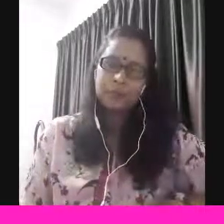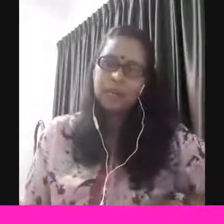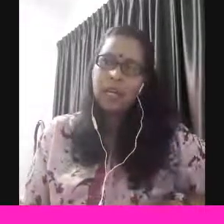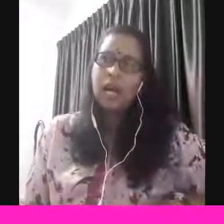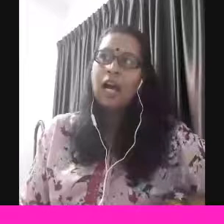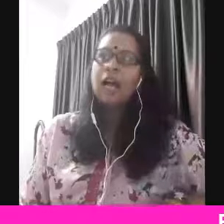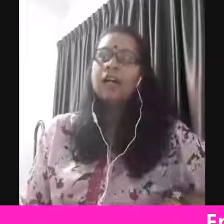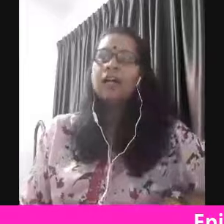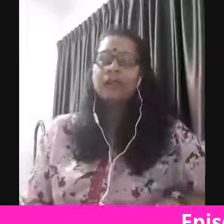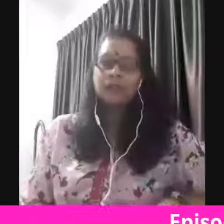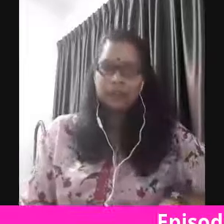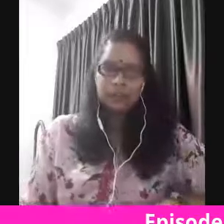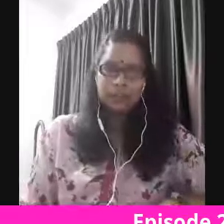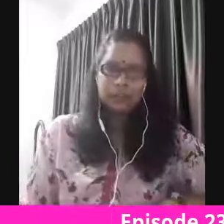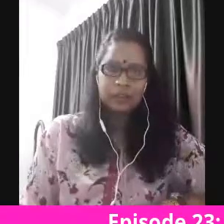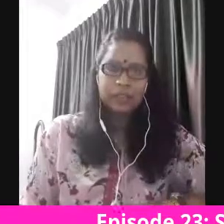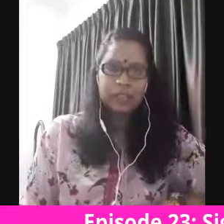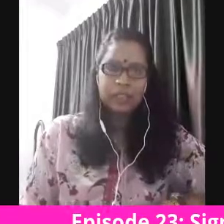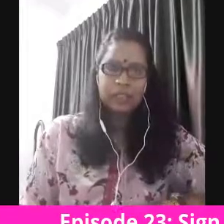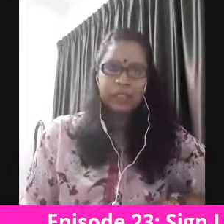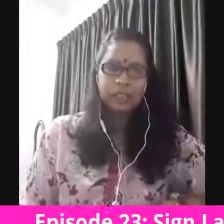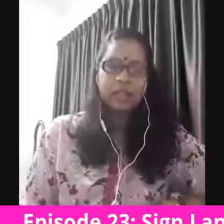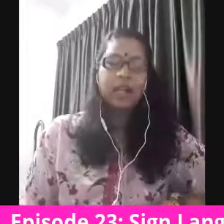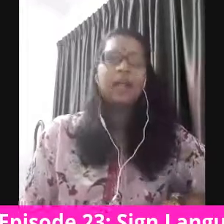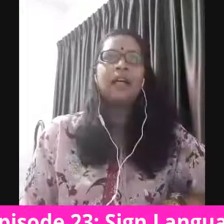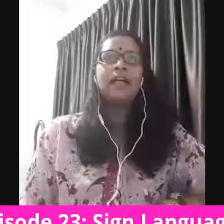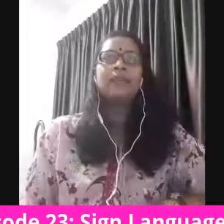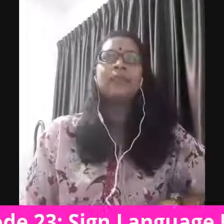Is there any particular body who regulates?